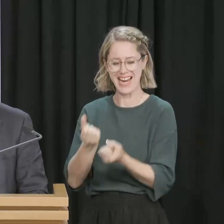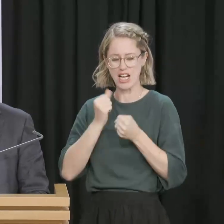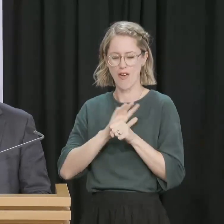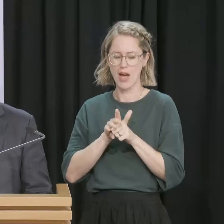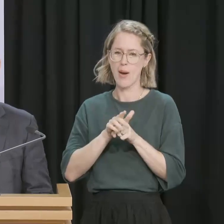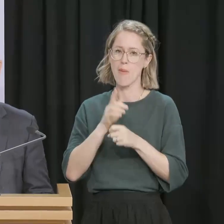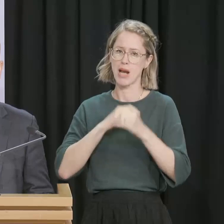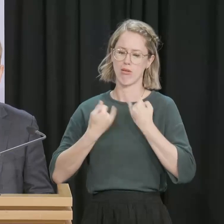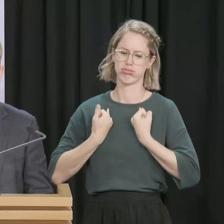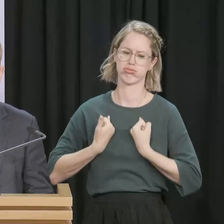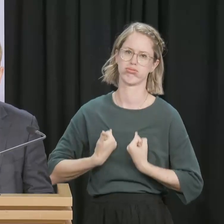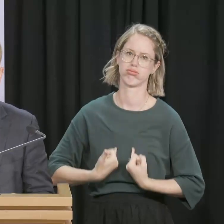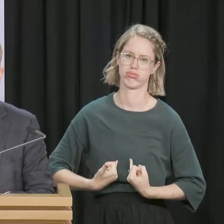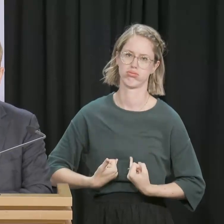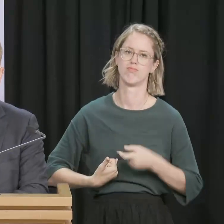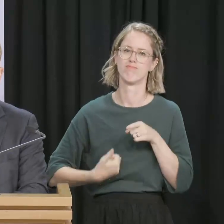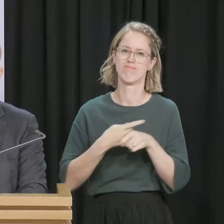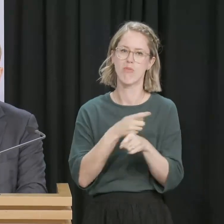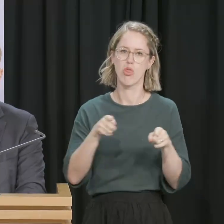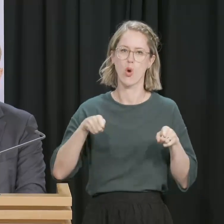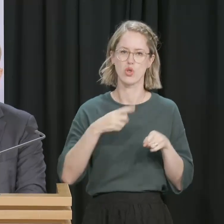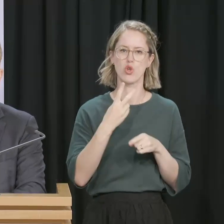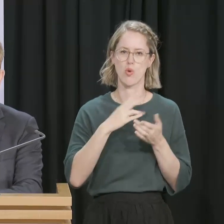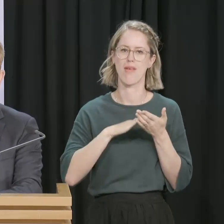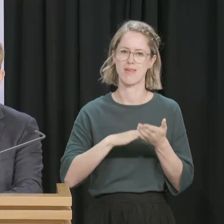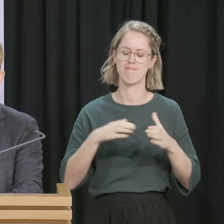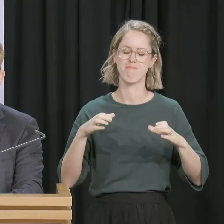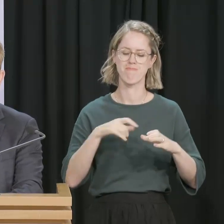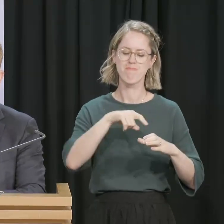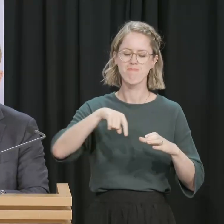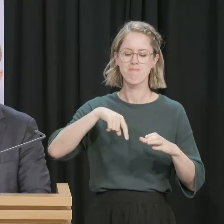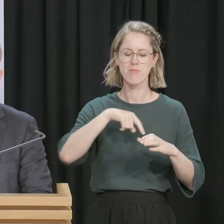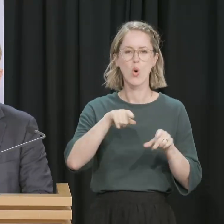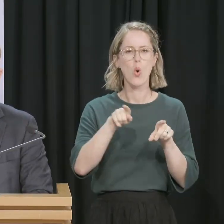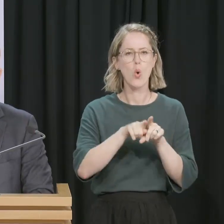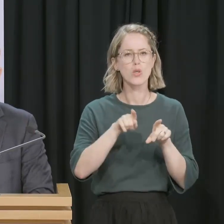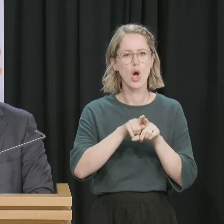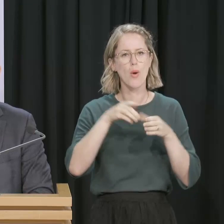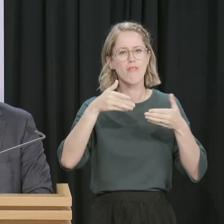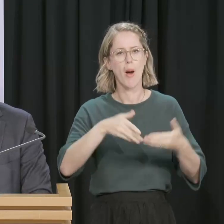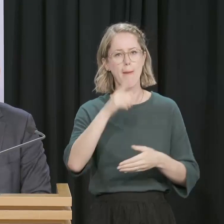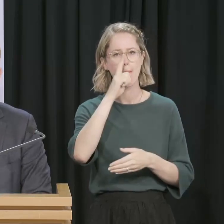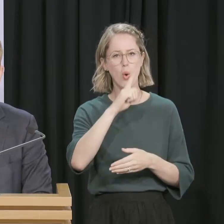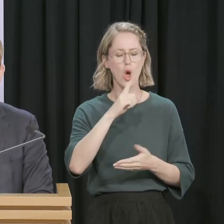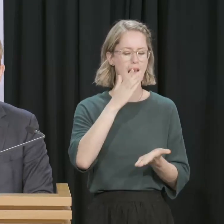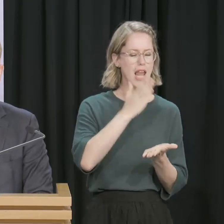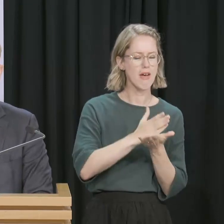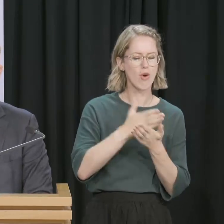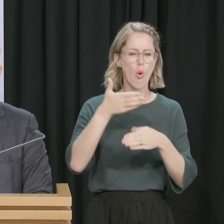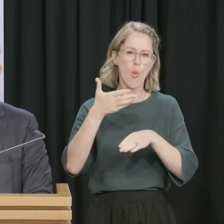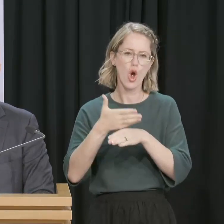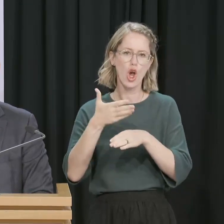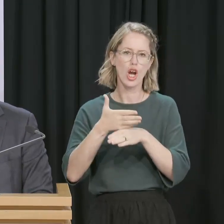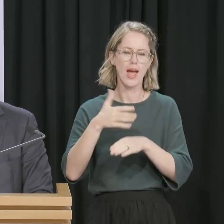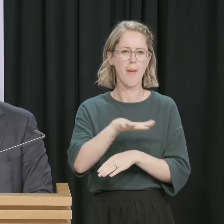getting seriously sick from it. Our plan also has a focus on those who live and work in places where